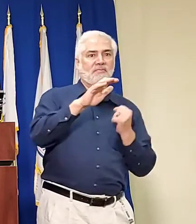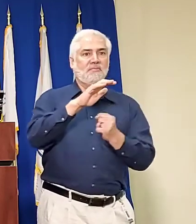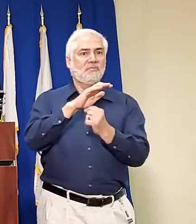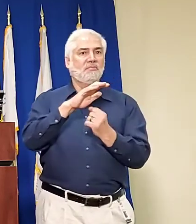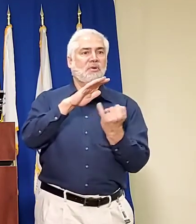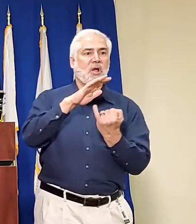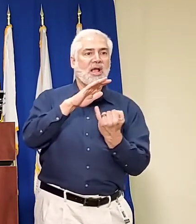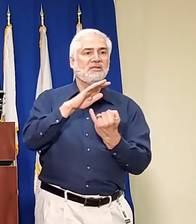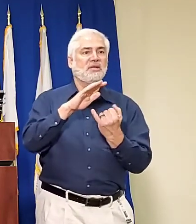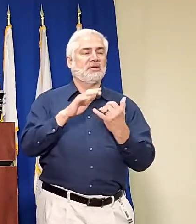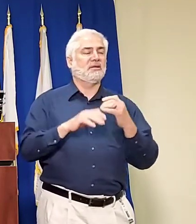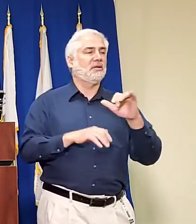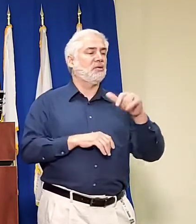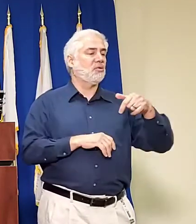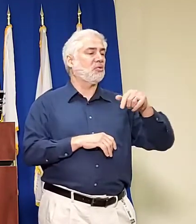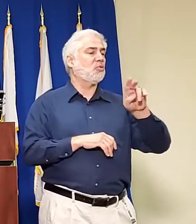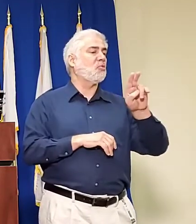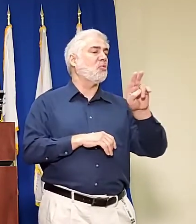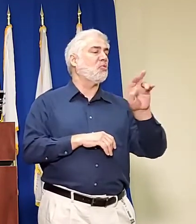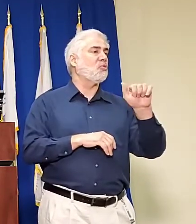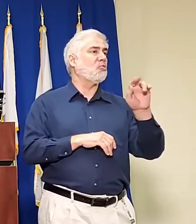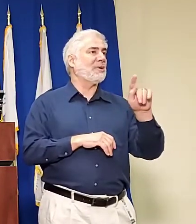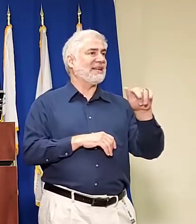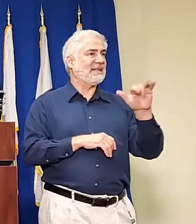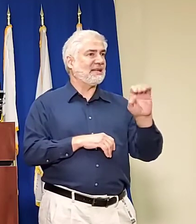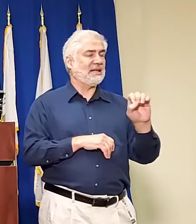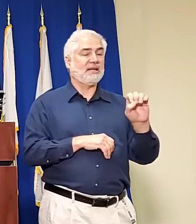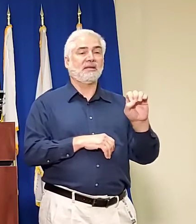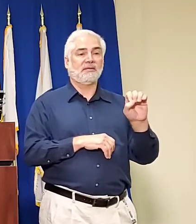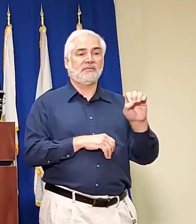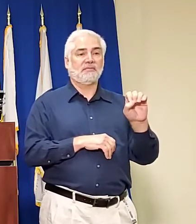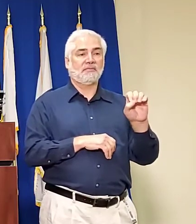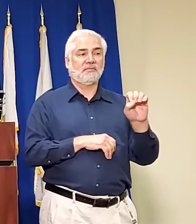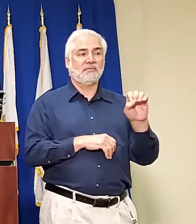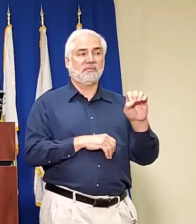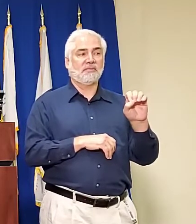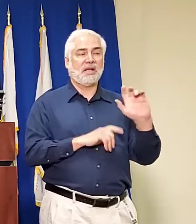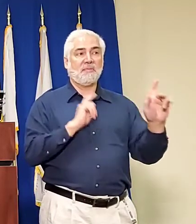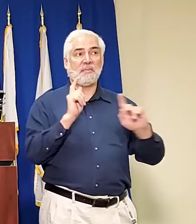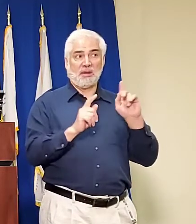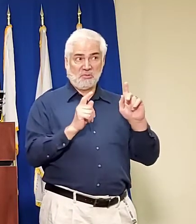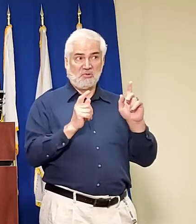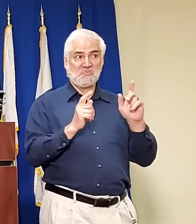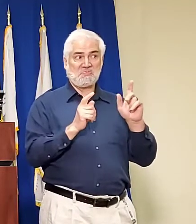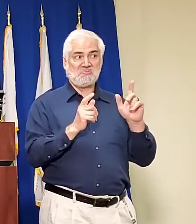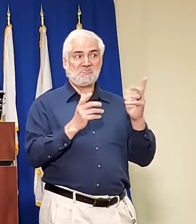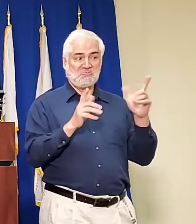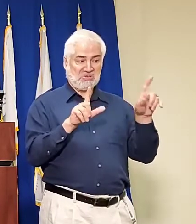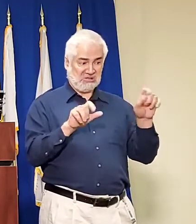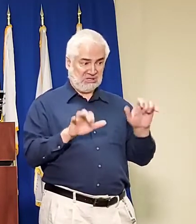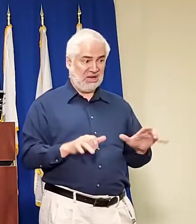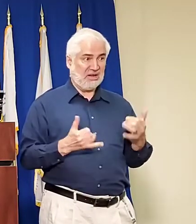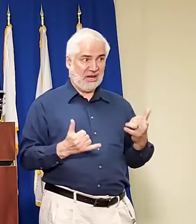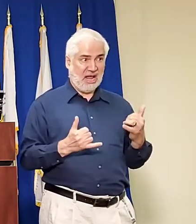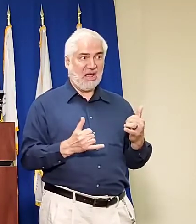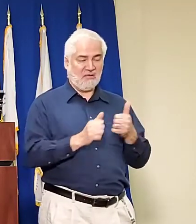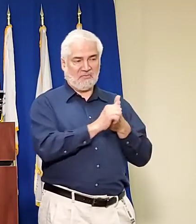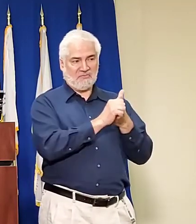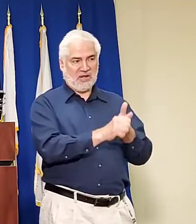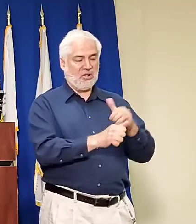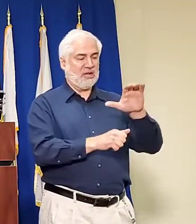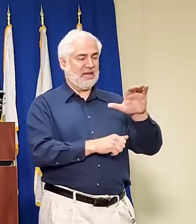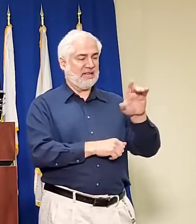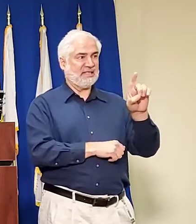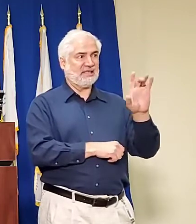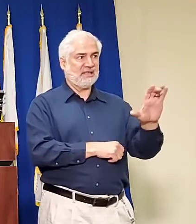quarantined. So individuals who are being tested currently still meet CDC criteria, so that means they're either been